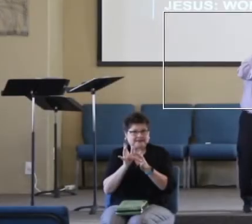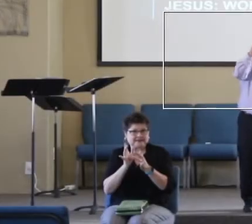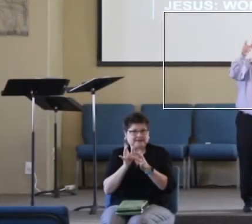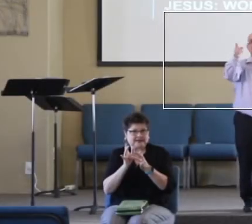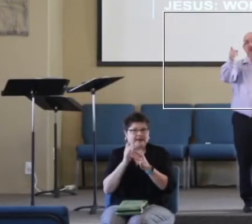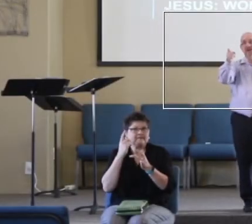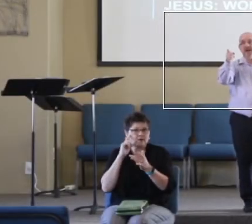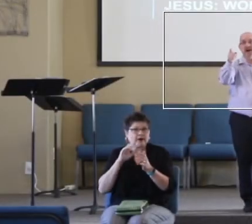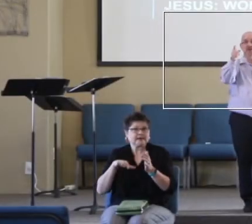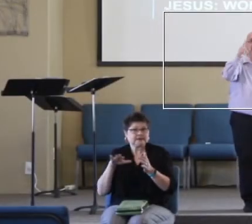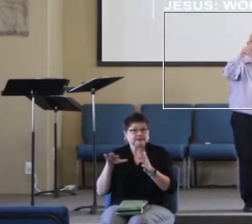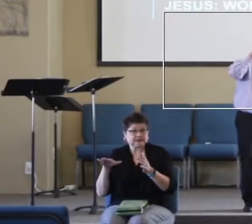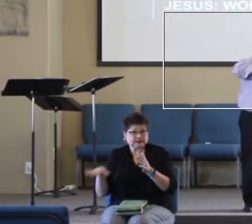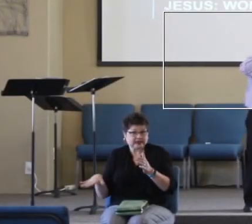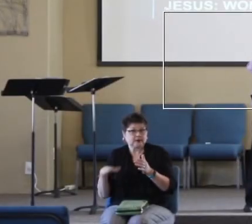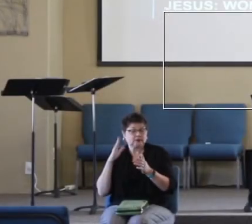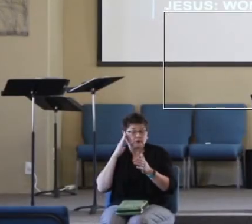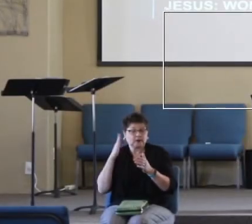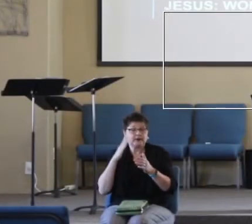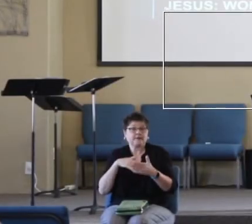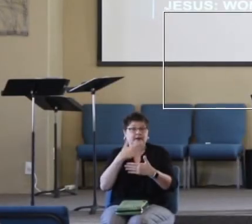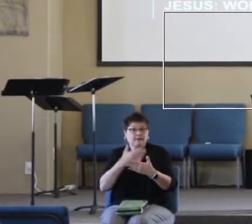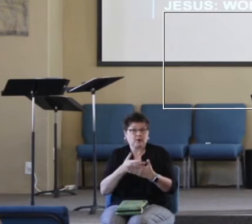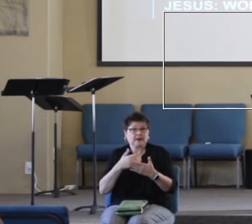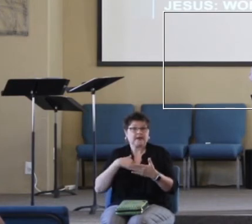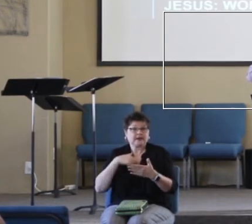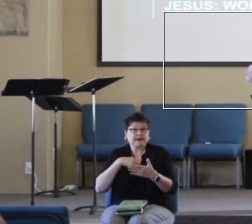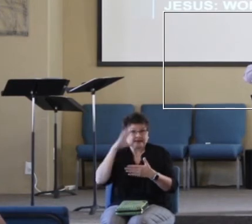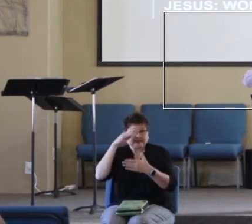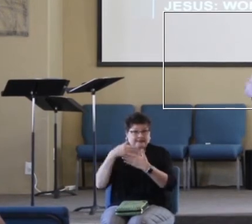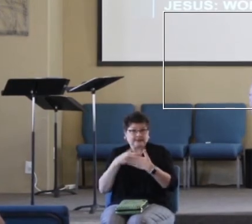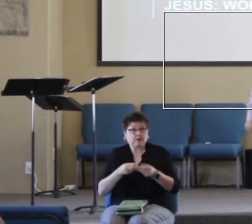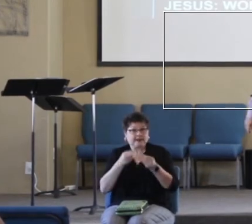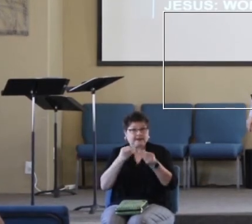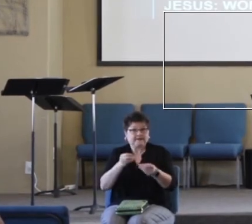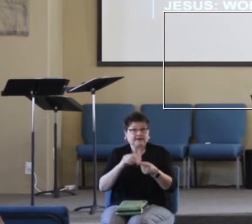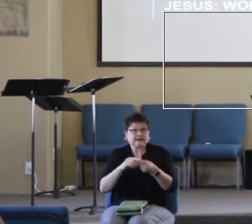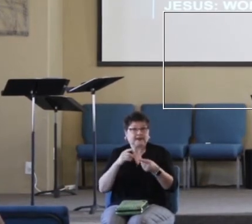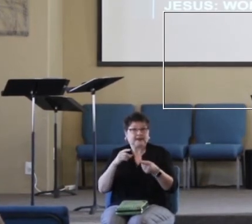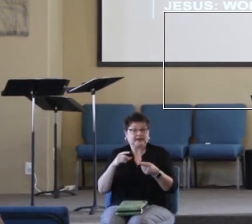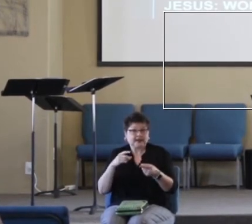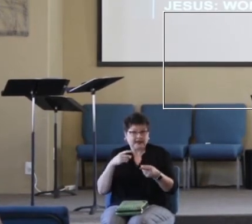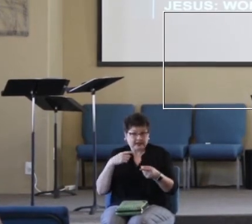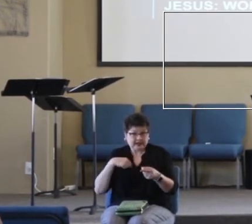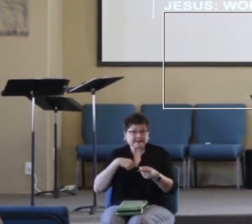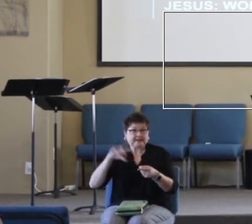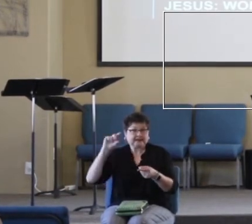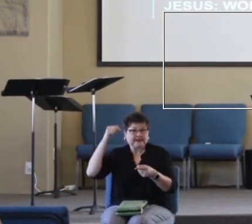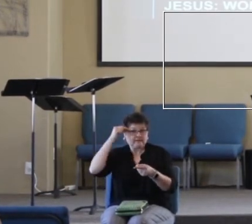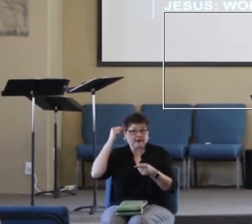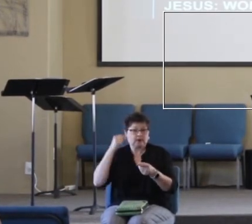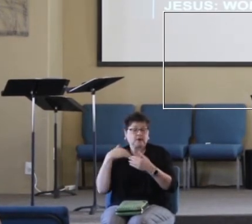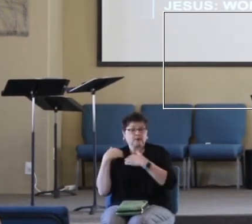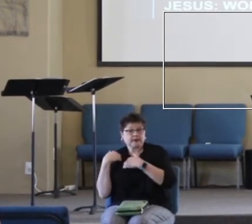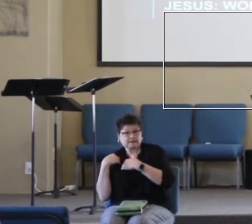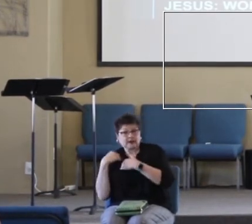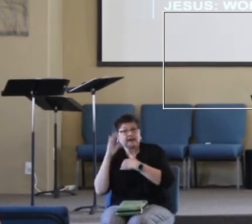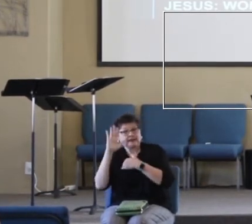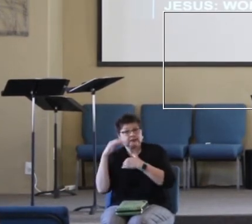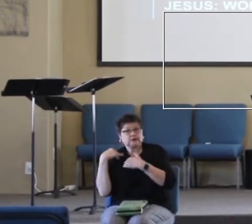For a child will be born to us, a son will be given to us, and the government will rest upon his shoulder, and his name will be